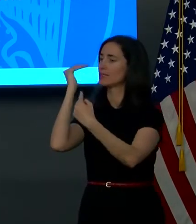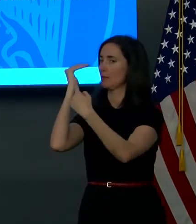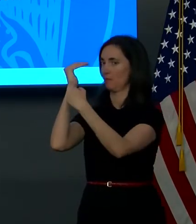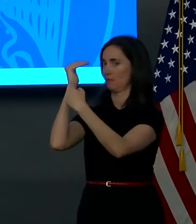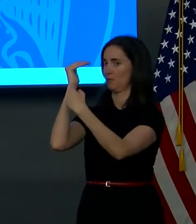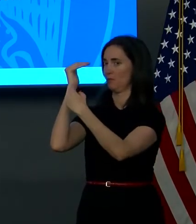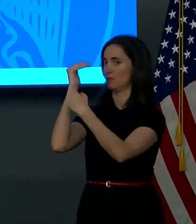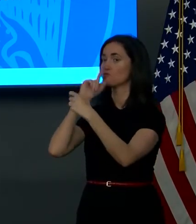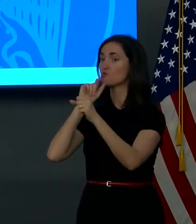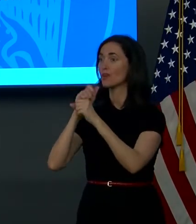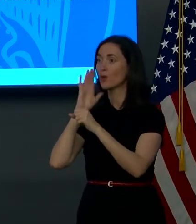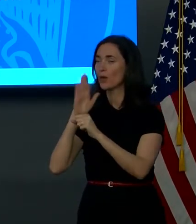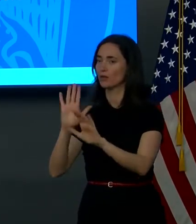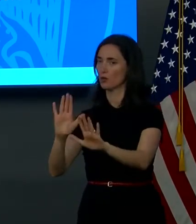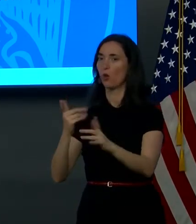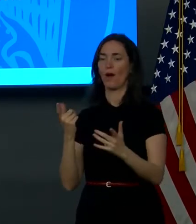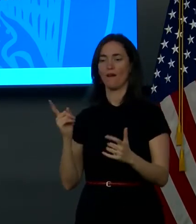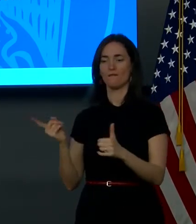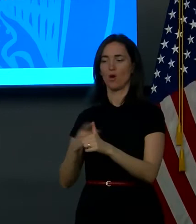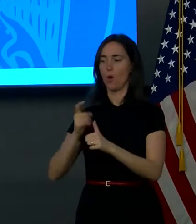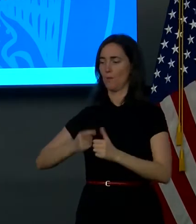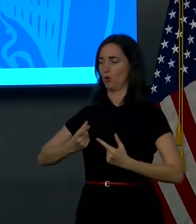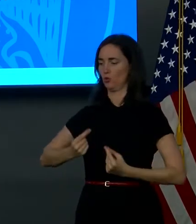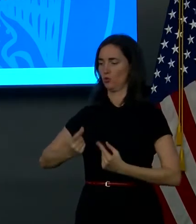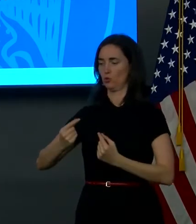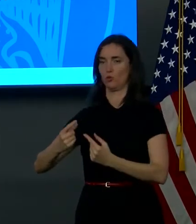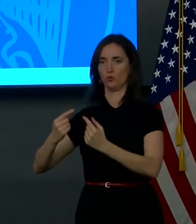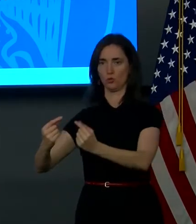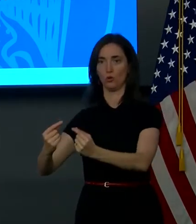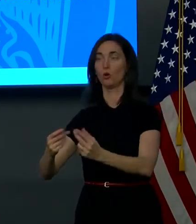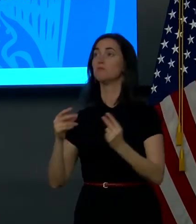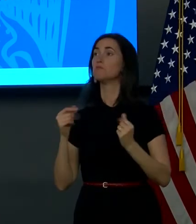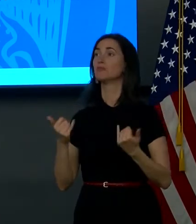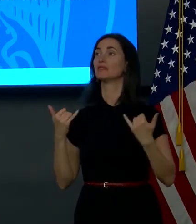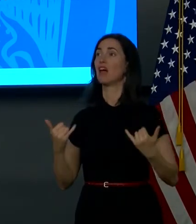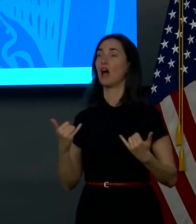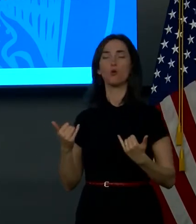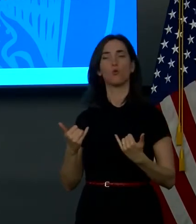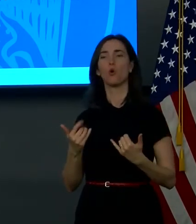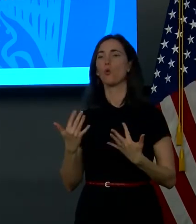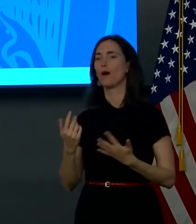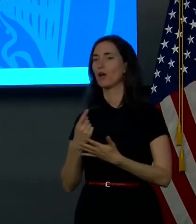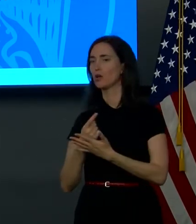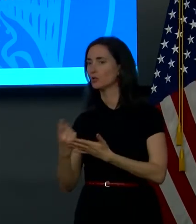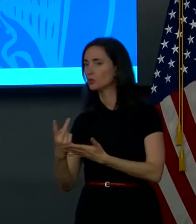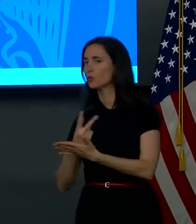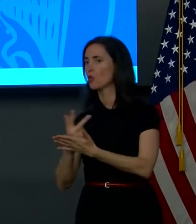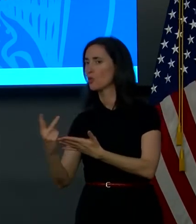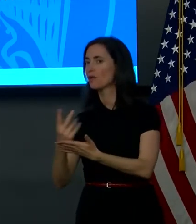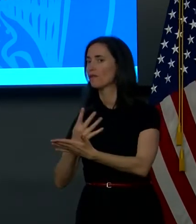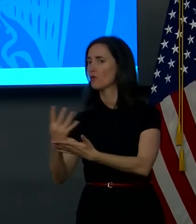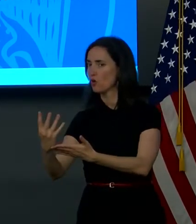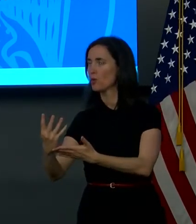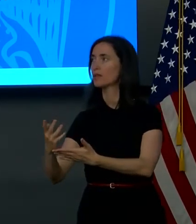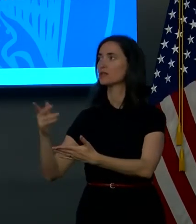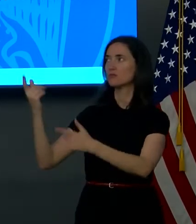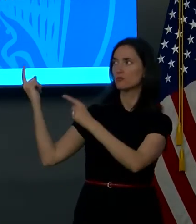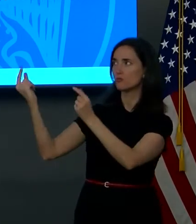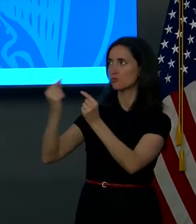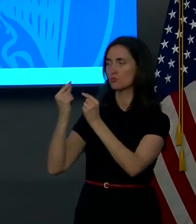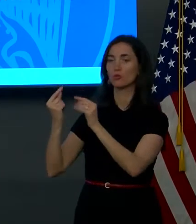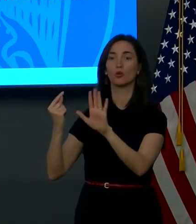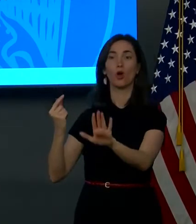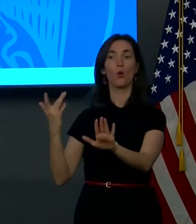that goes into effect. So it's not going to be for a couple weeks, 2 or 3 or 4 weeks, until this happens. What will happen next